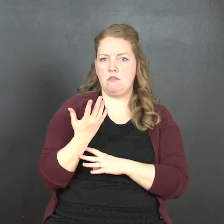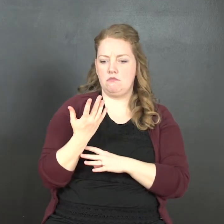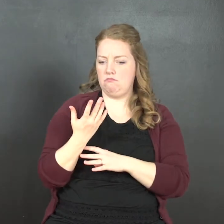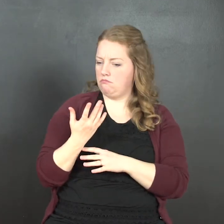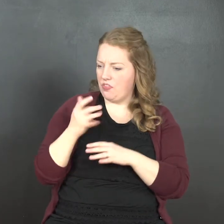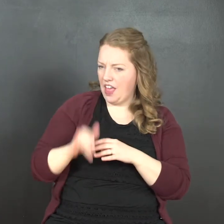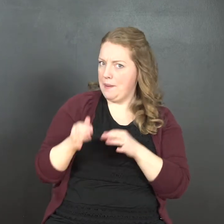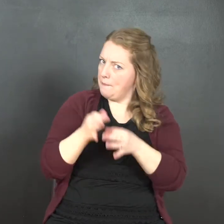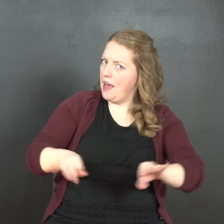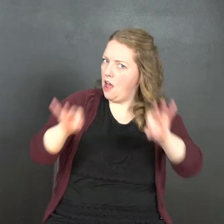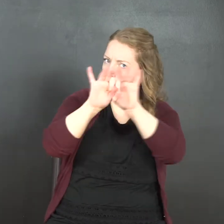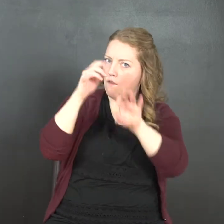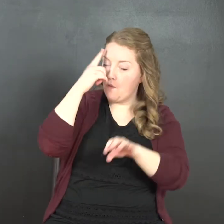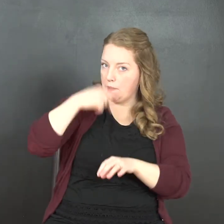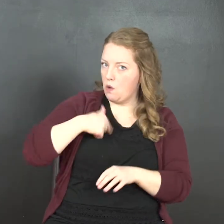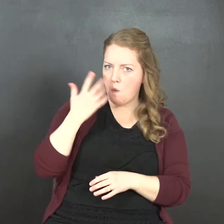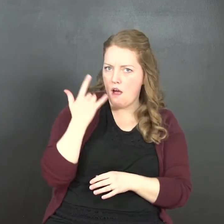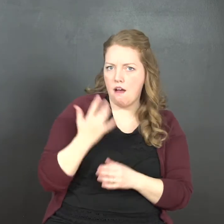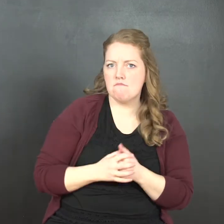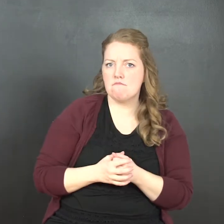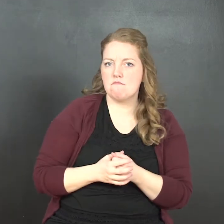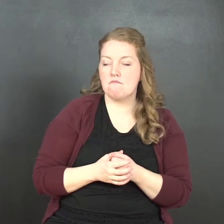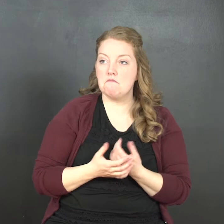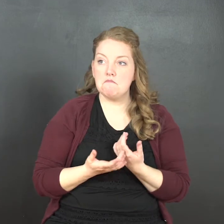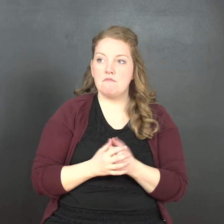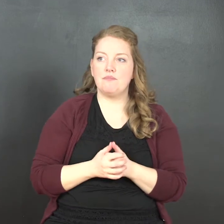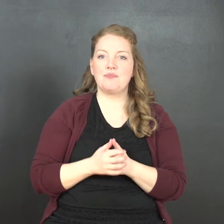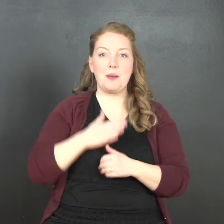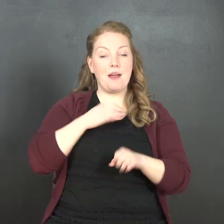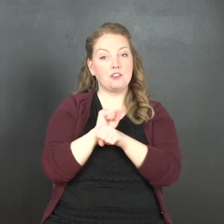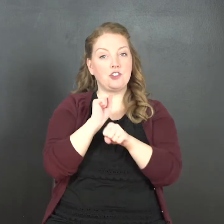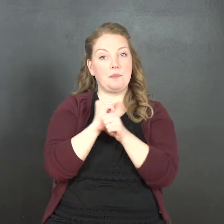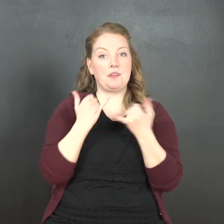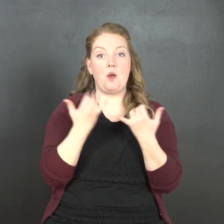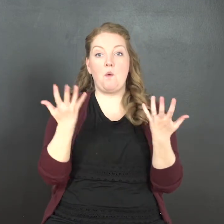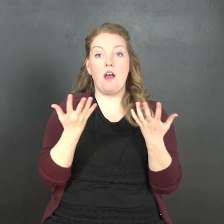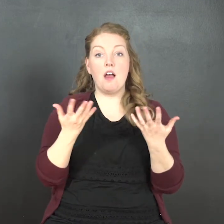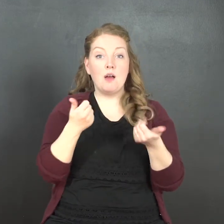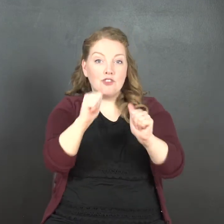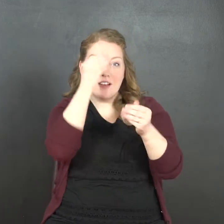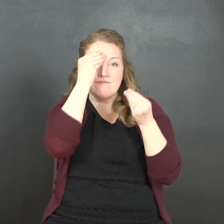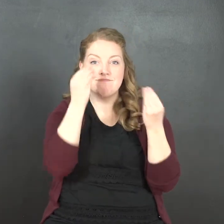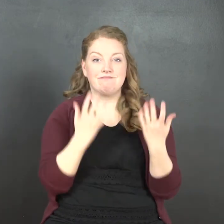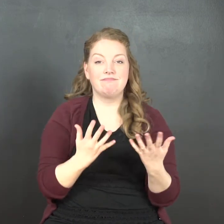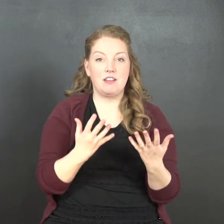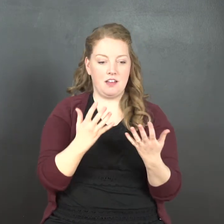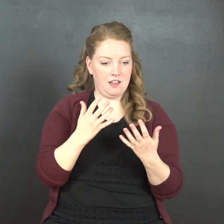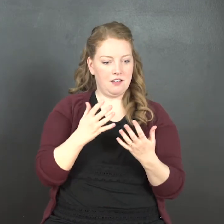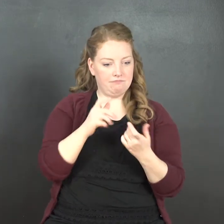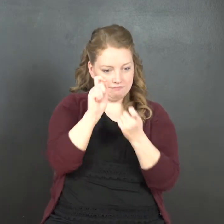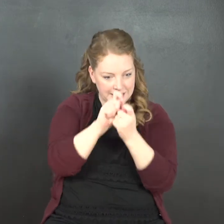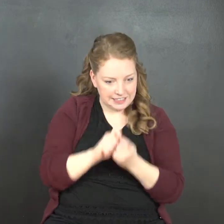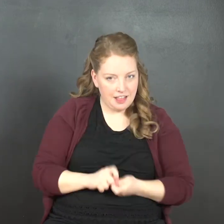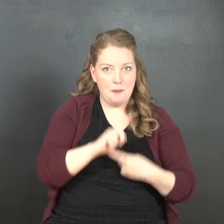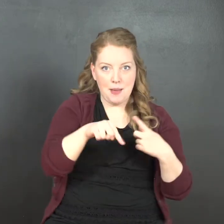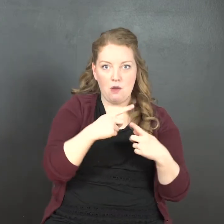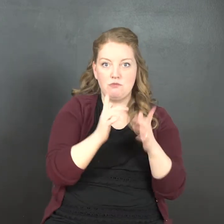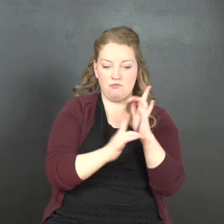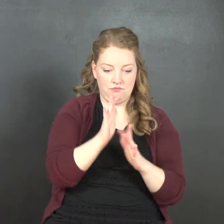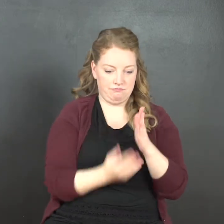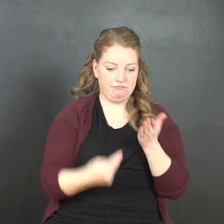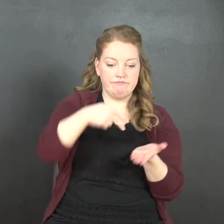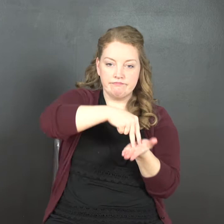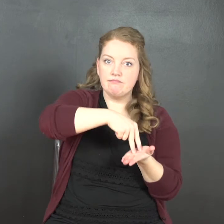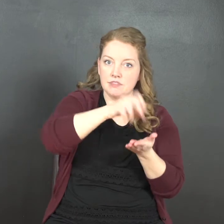me? Well, my task today, as I see it, is to try to inform you not only of the details of the